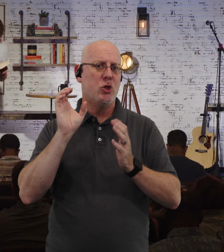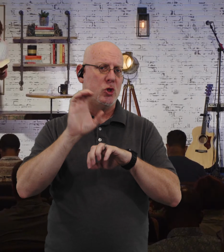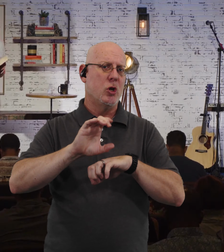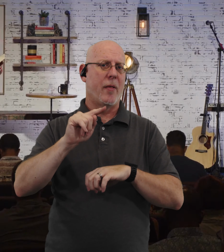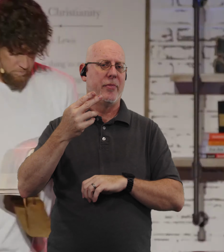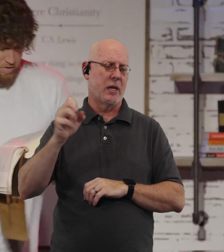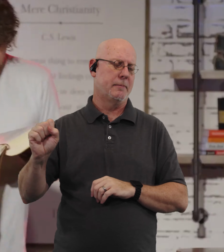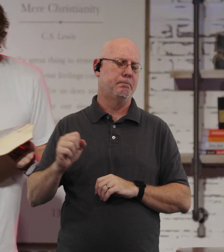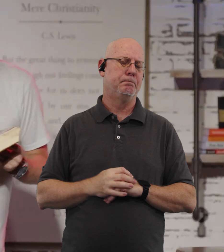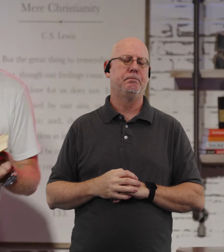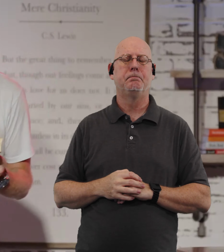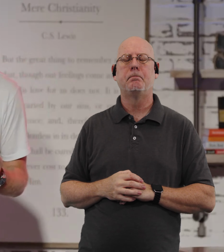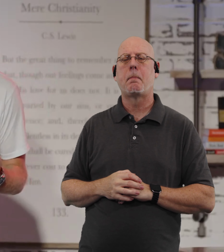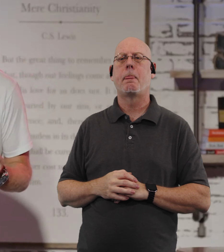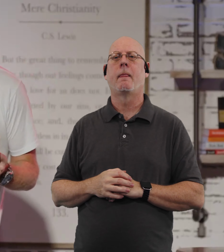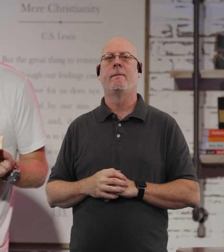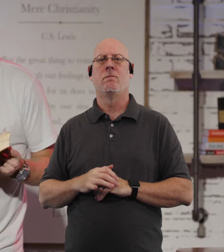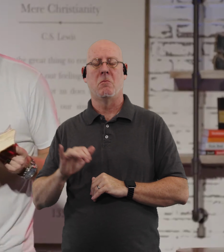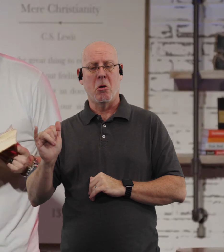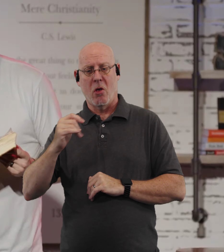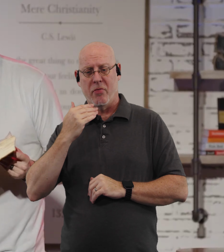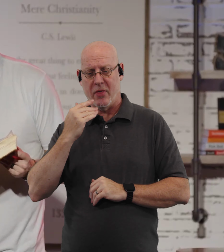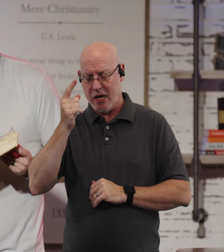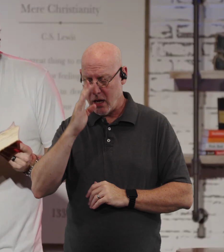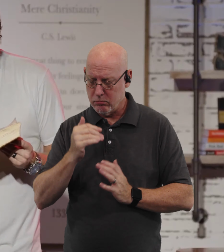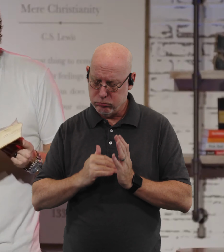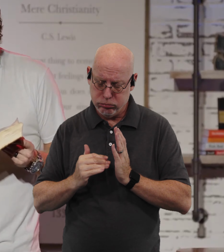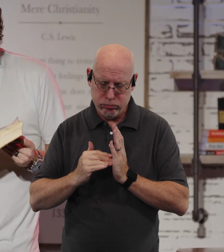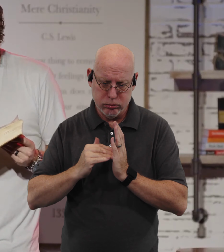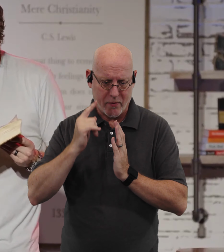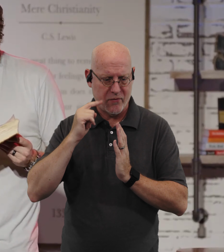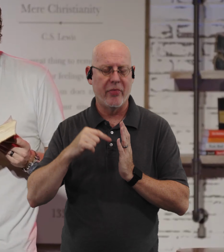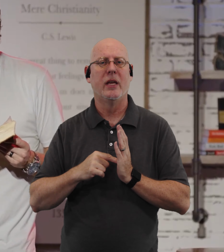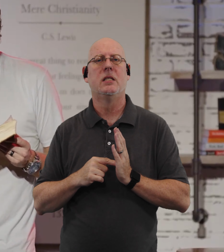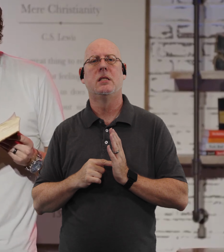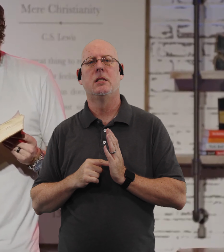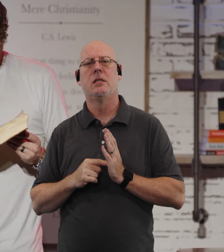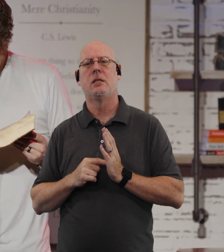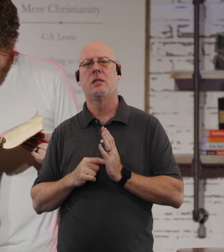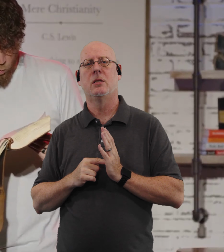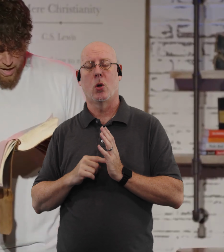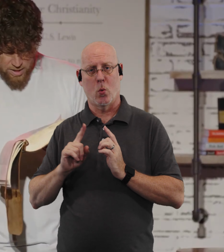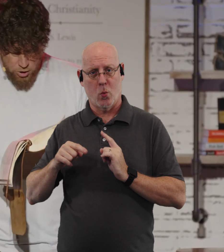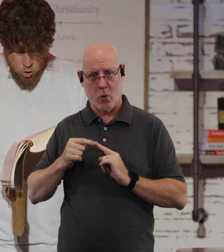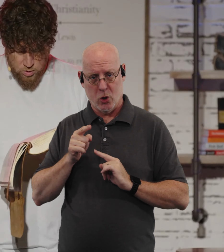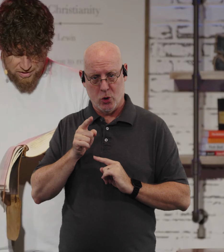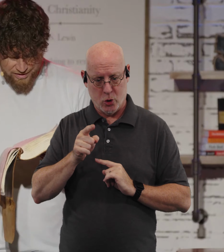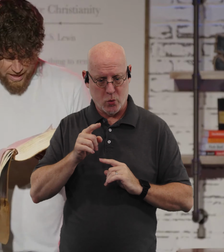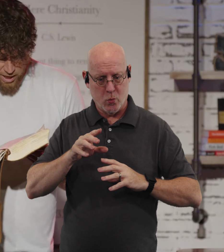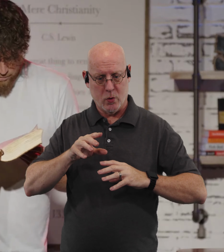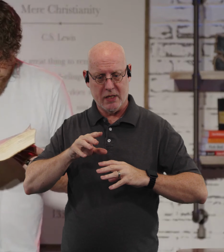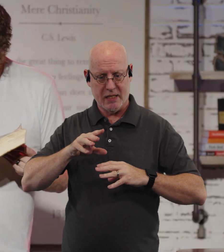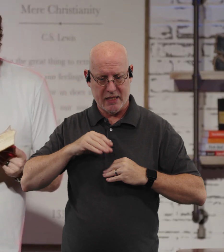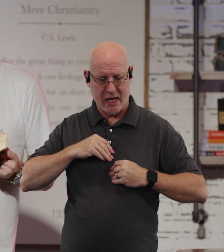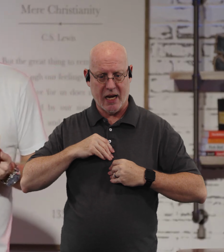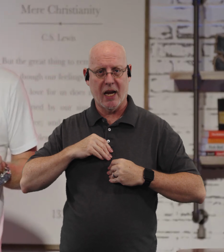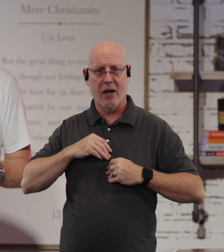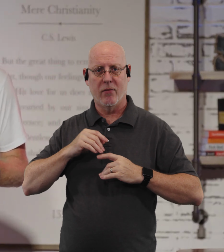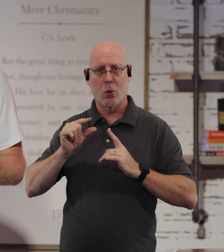Thessalonica. And we also thank God constantly for this, that when you received